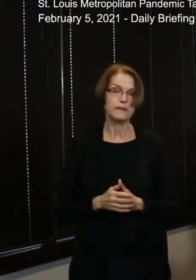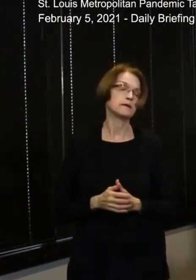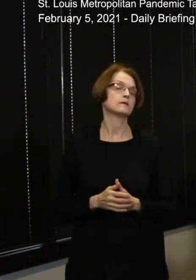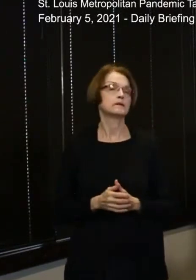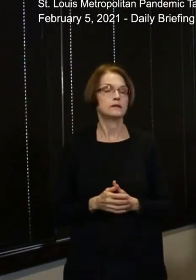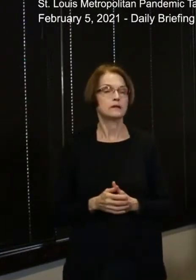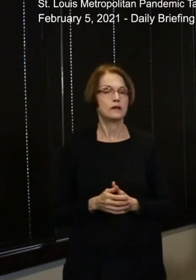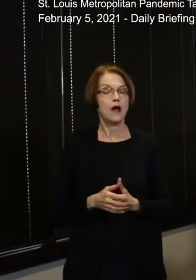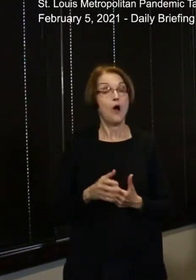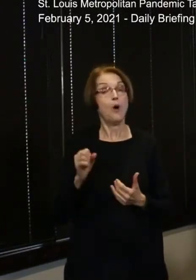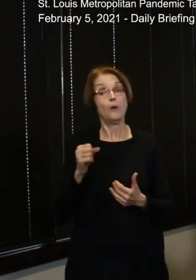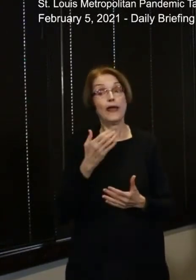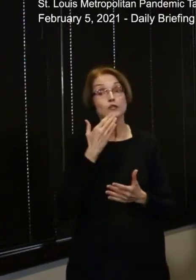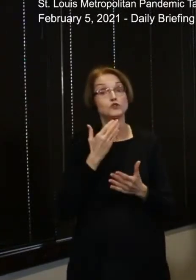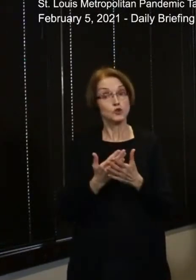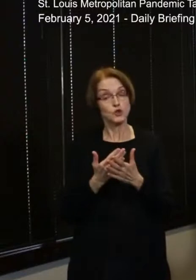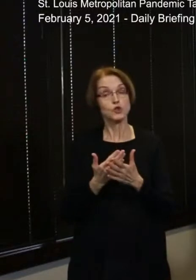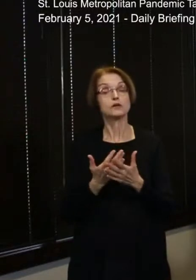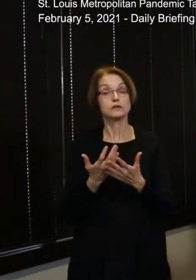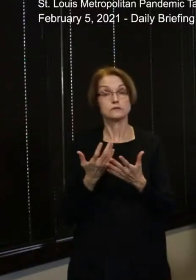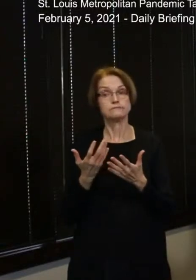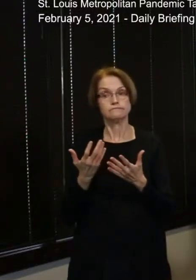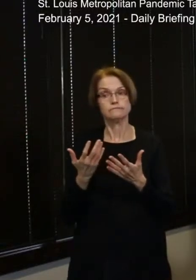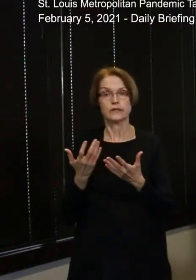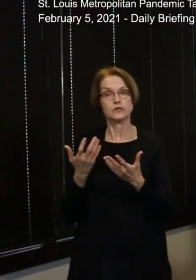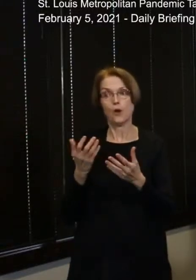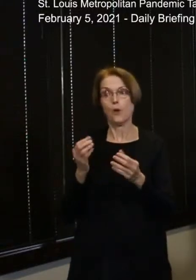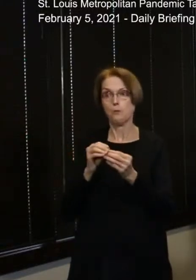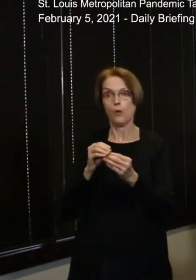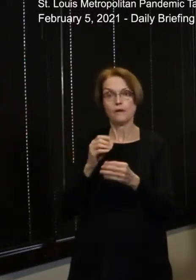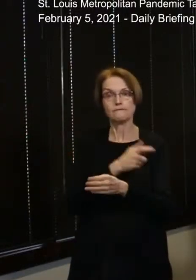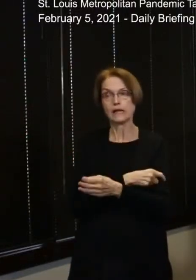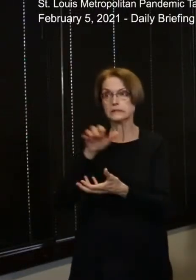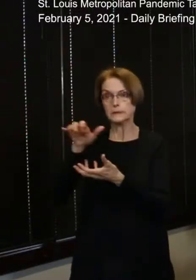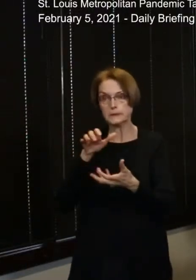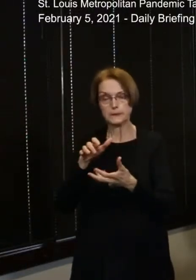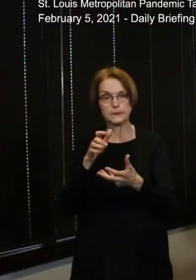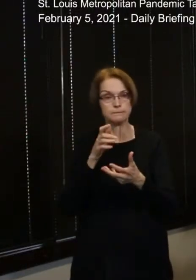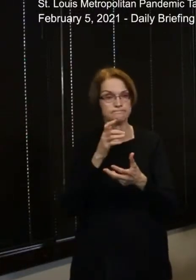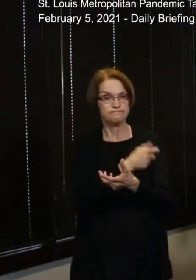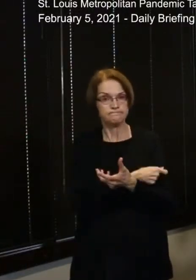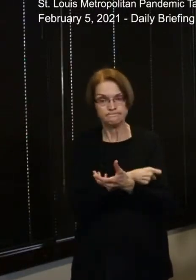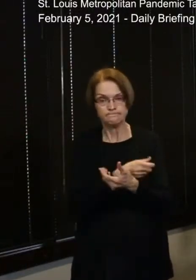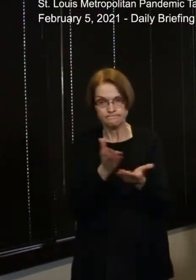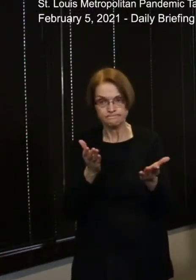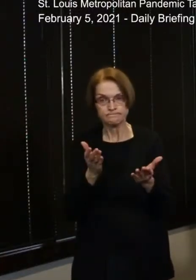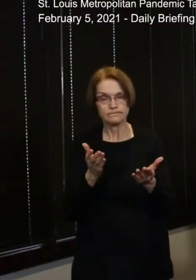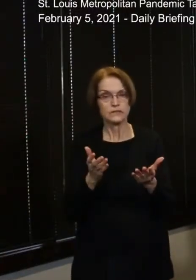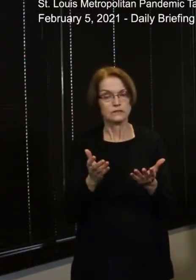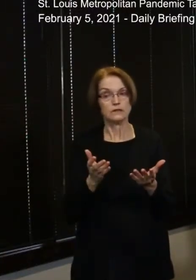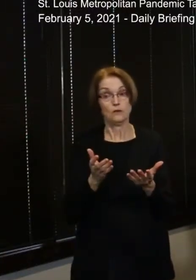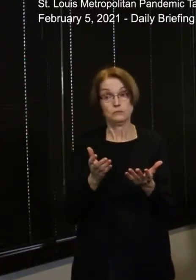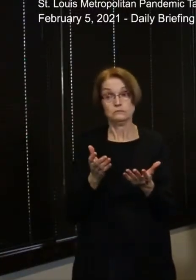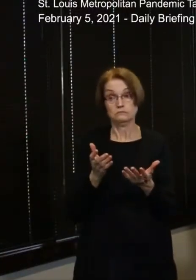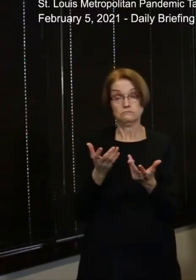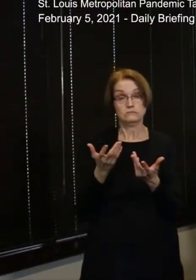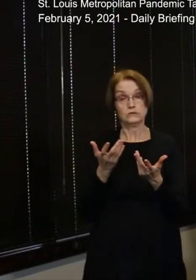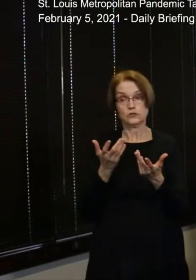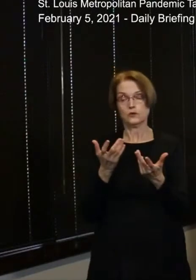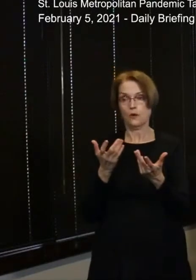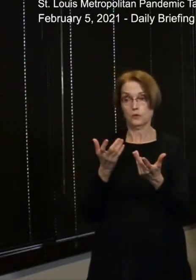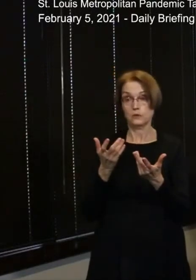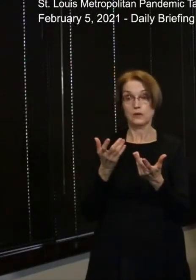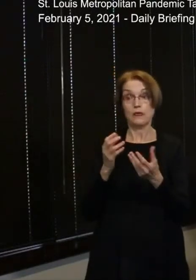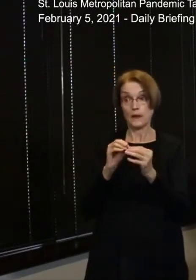So it's a positive step in getting more vaccine into arms. So anytime that we can increase the number of vaccine that we're getting into the